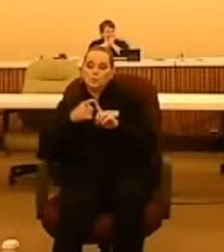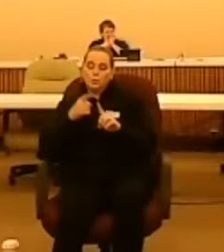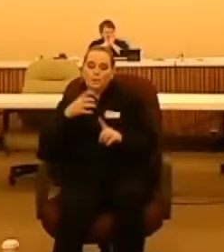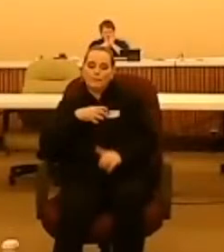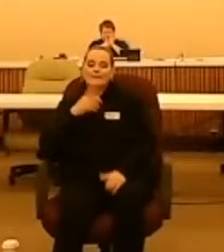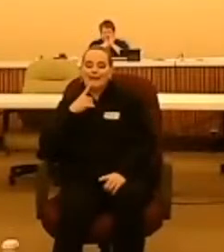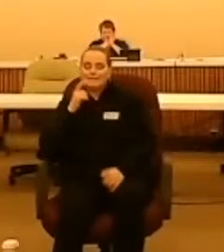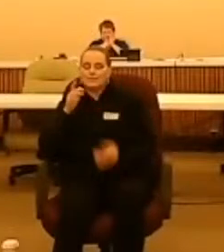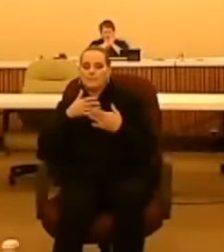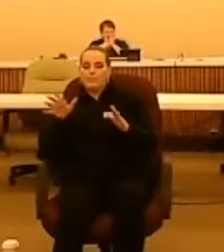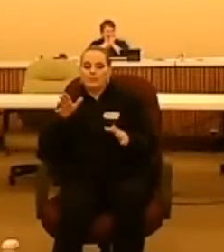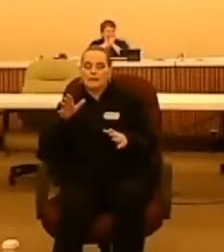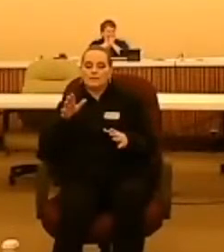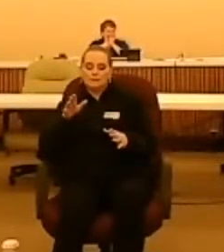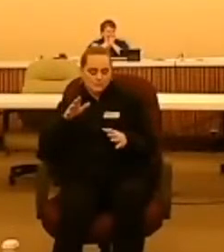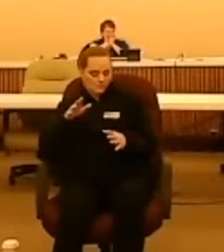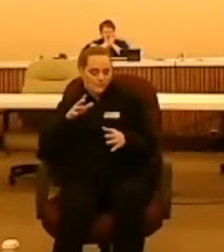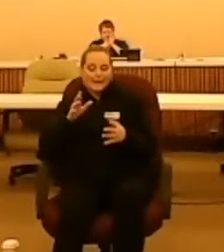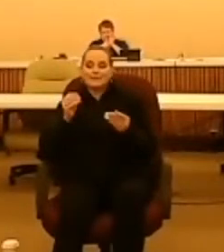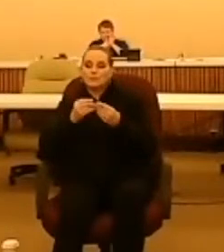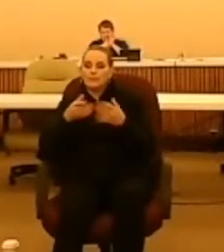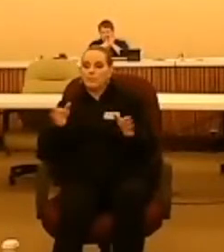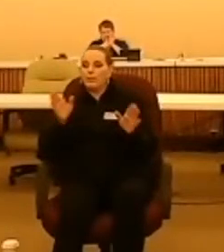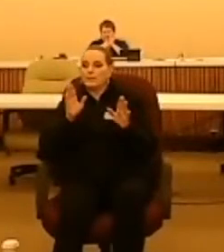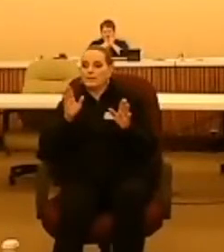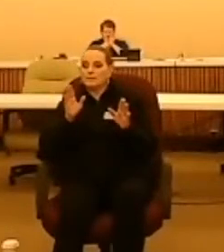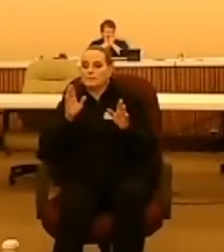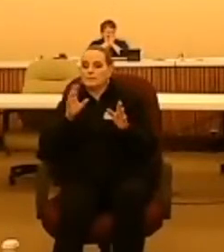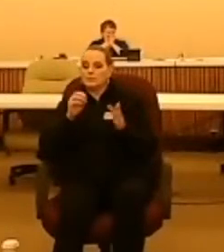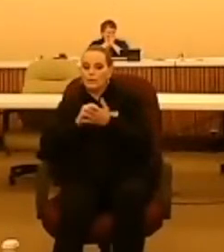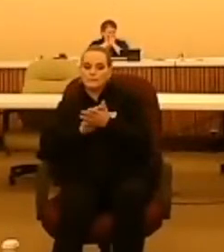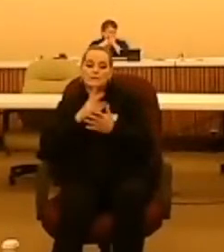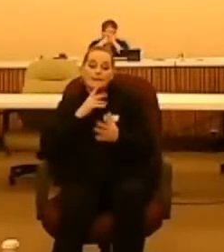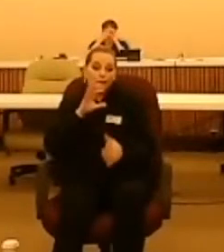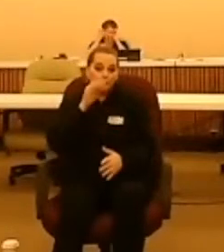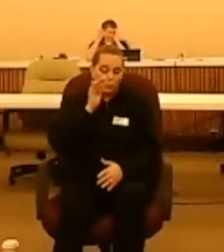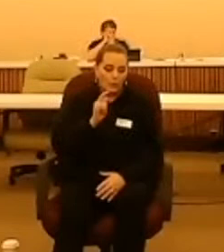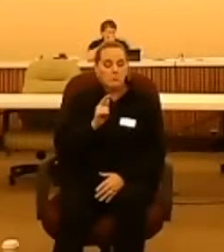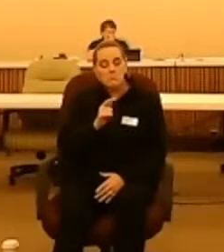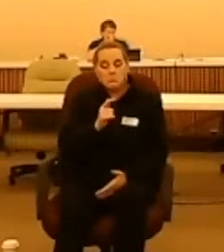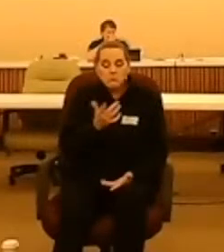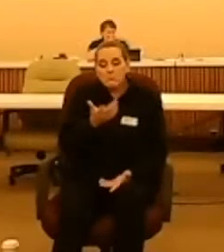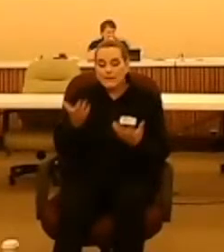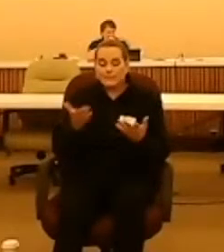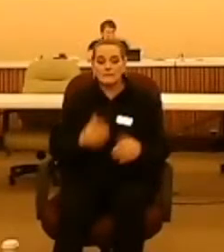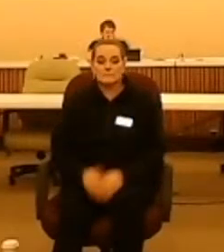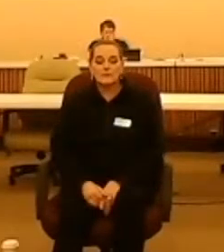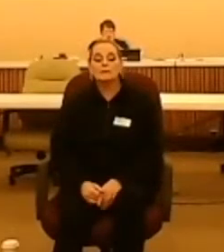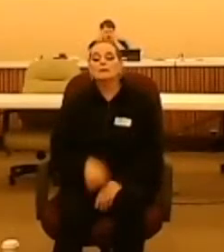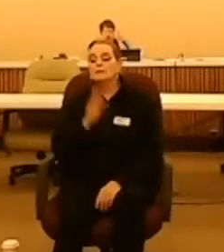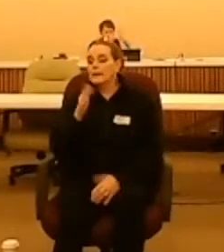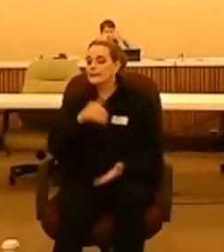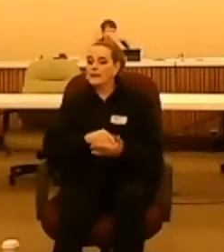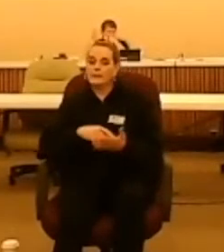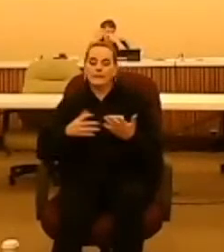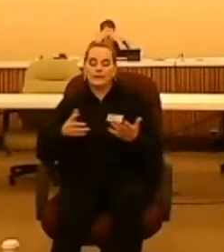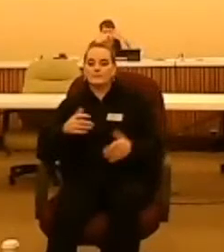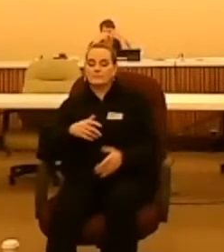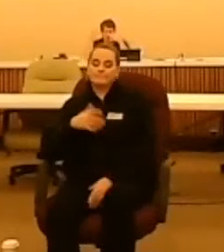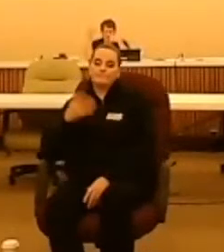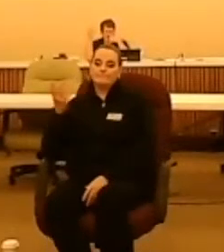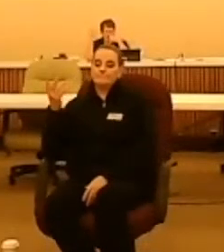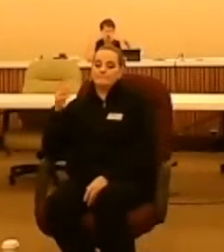record. Now, could they FOIL additional stuff? They might be able to, and we'll, you know, again, that gets into the